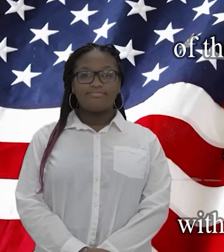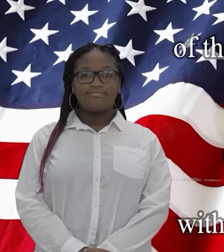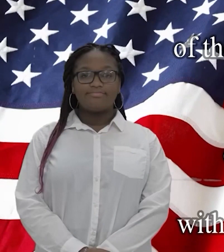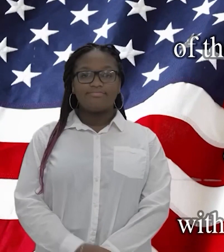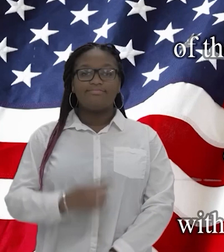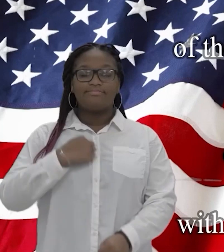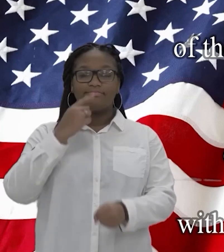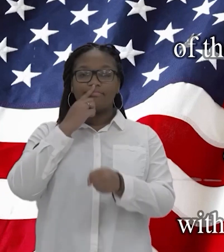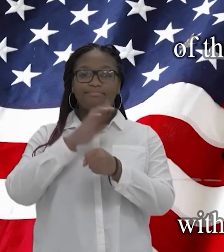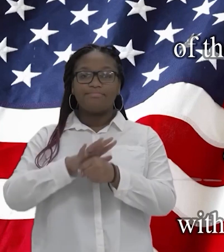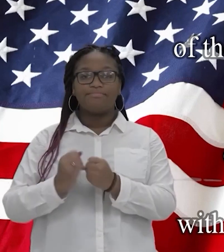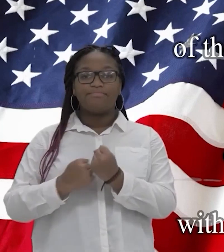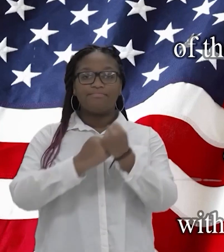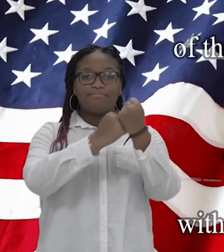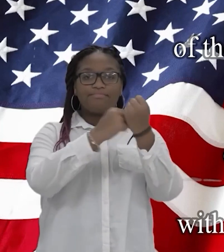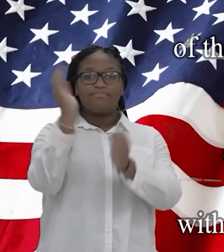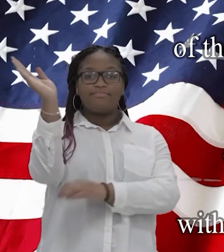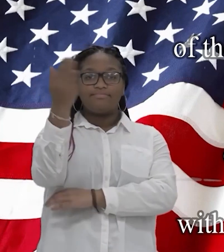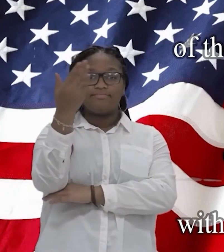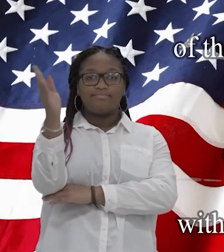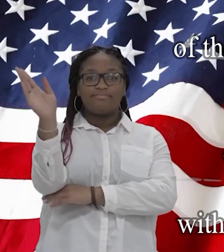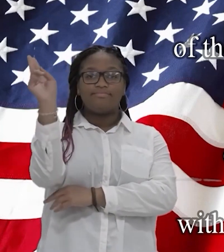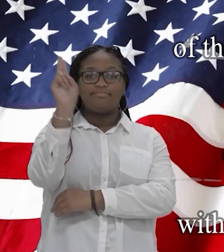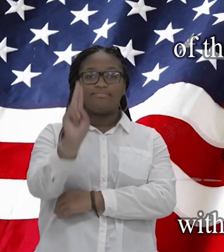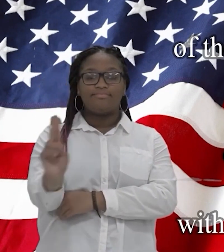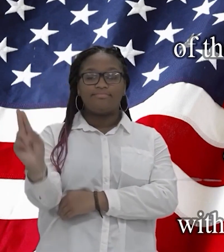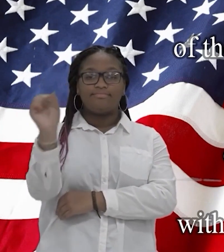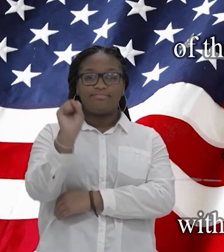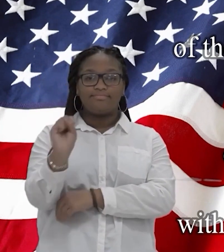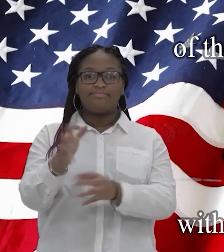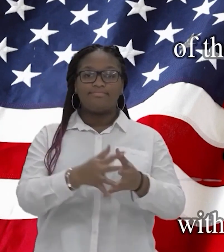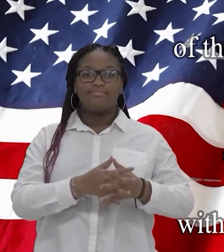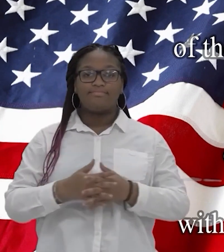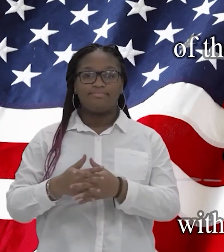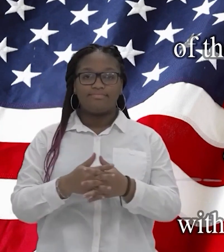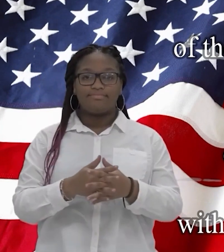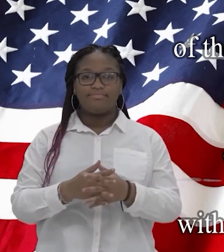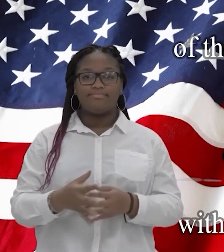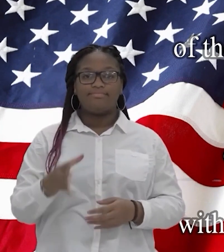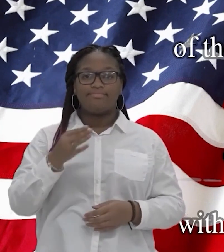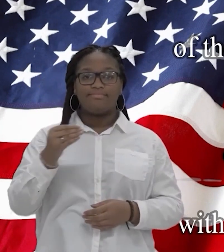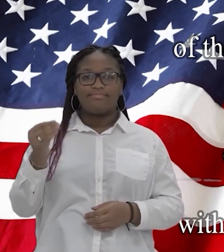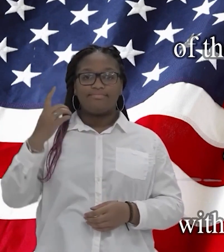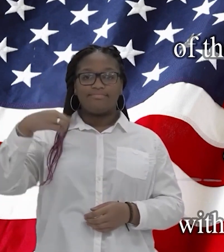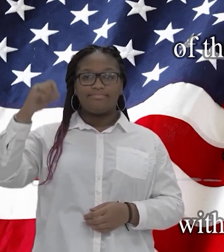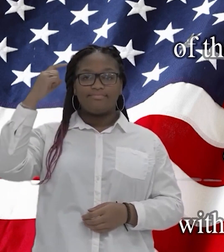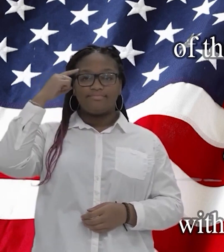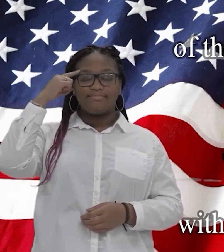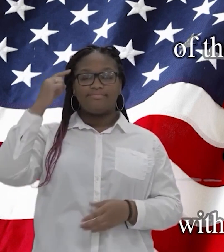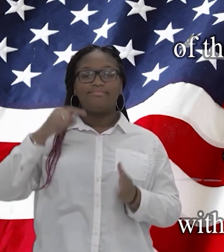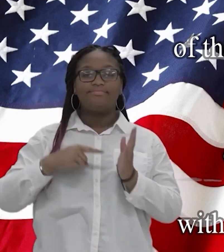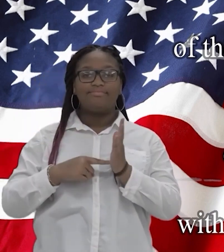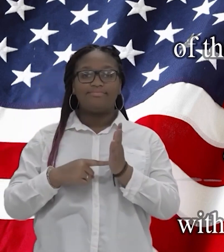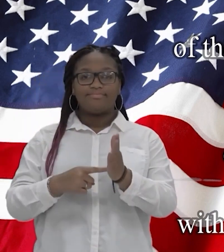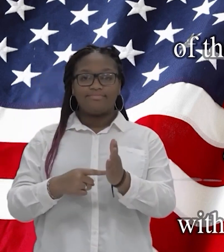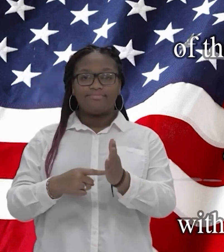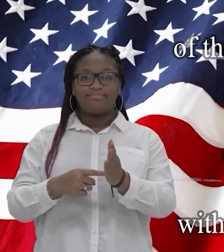I pledge allegiance to the flag of the United States of America and to the republic for which it